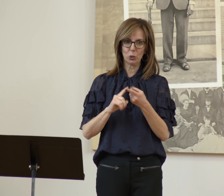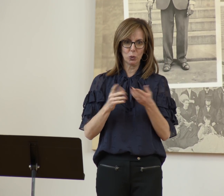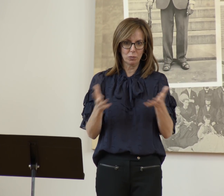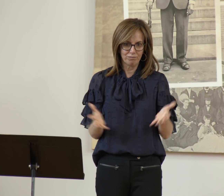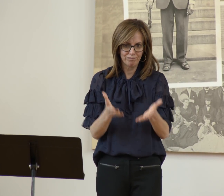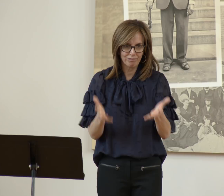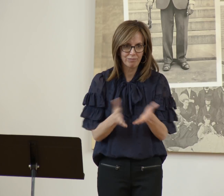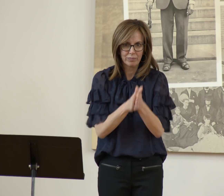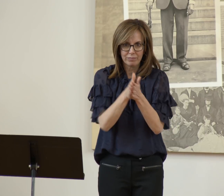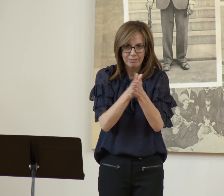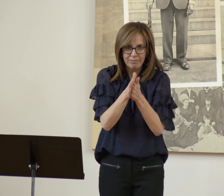It took a teacher